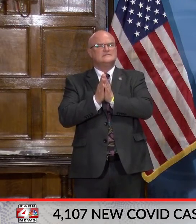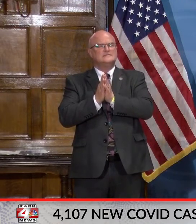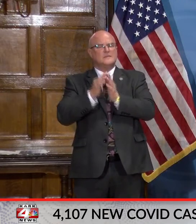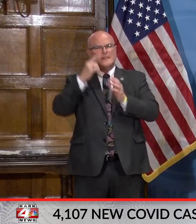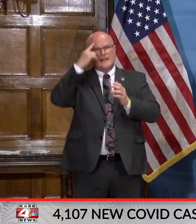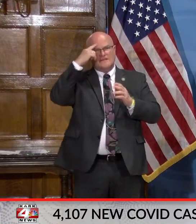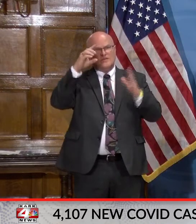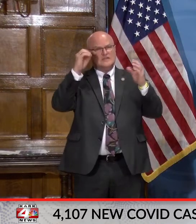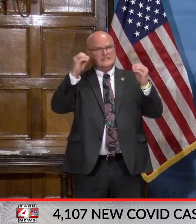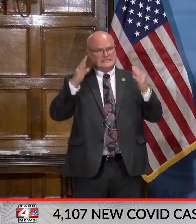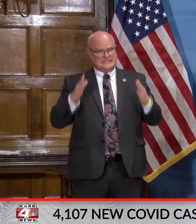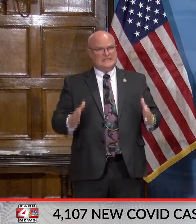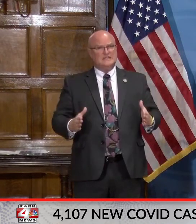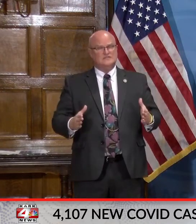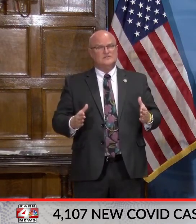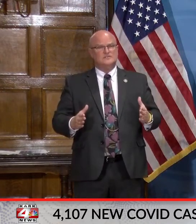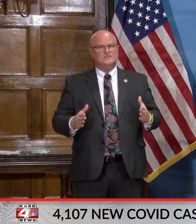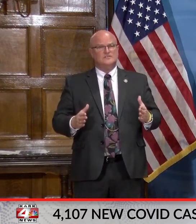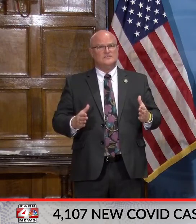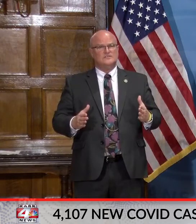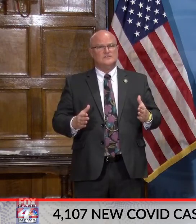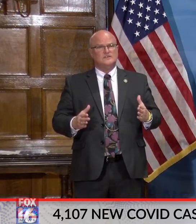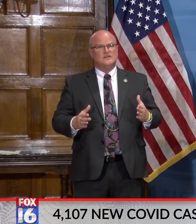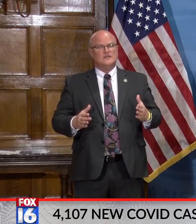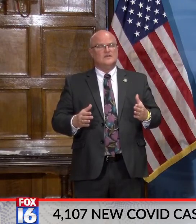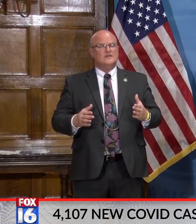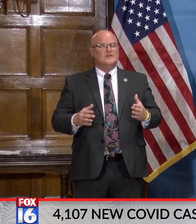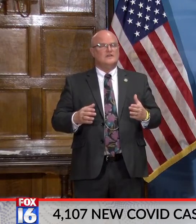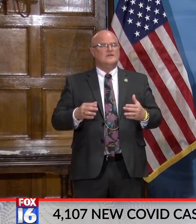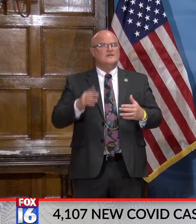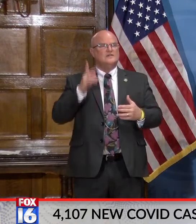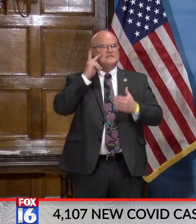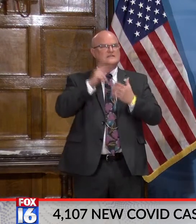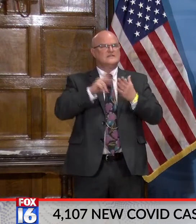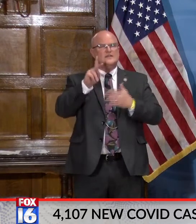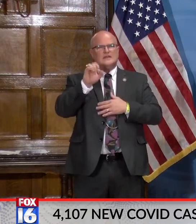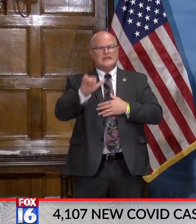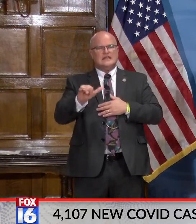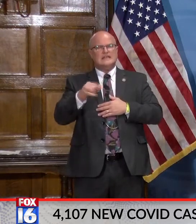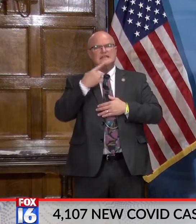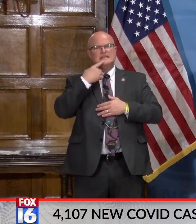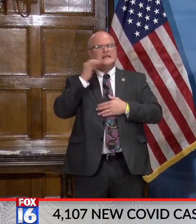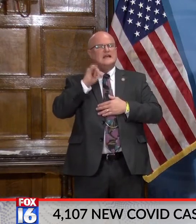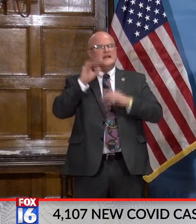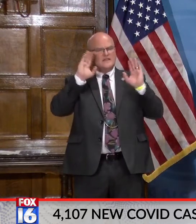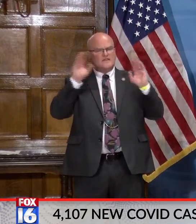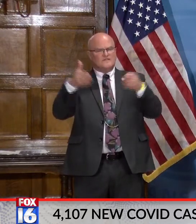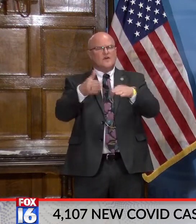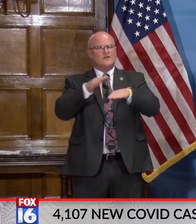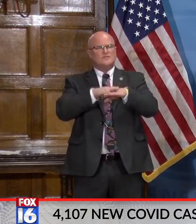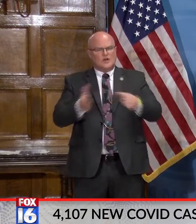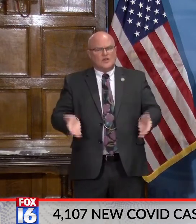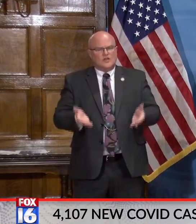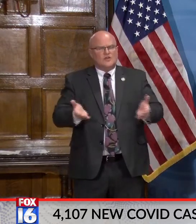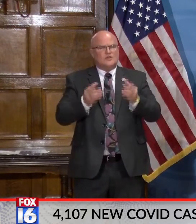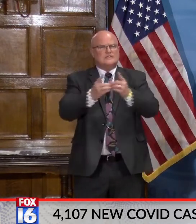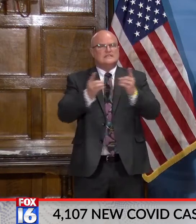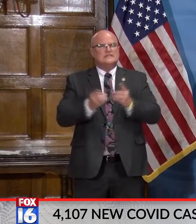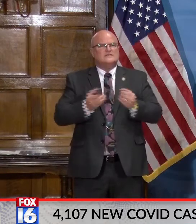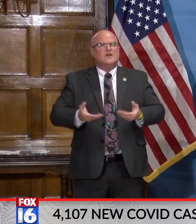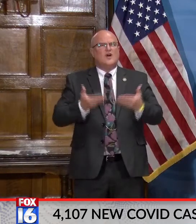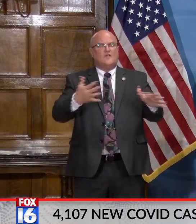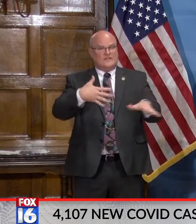teachers, for you or Secretary Key, it sounded like the focus was on encouraging districts to offer this